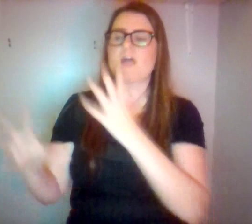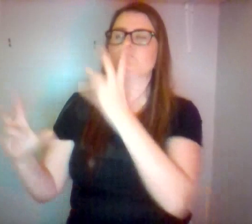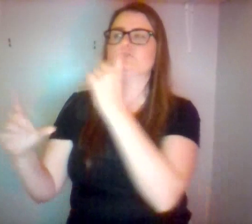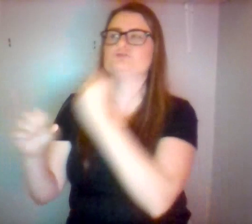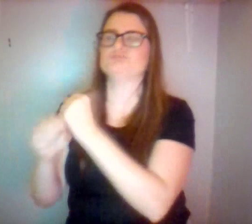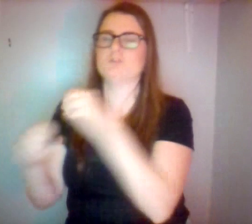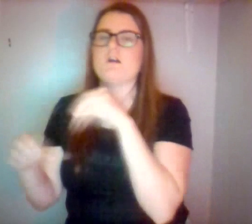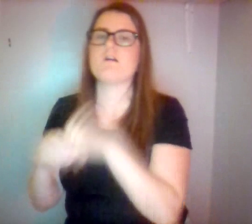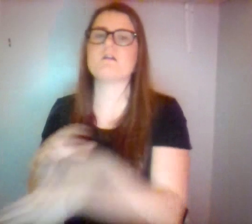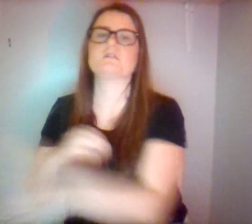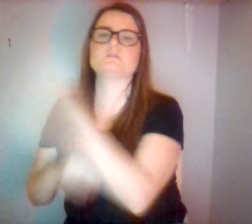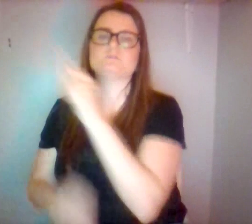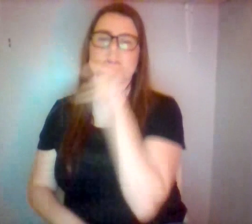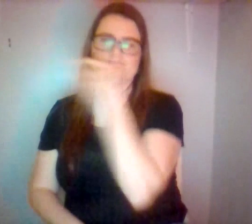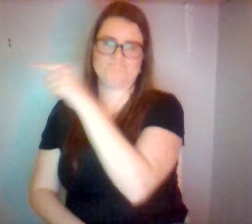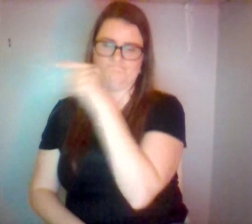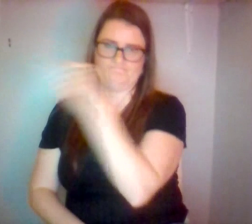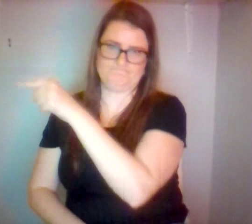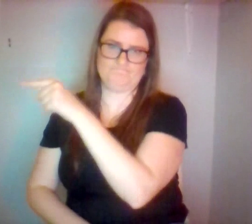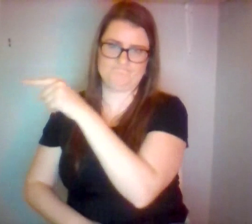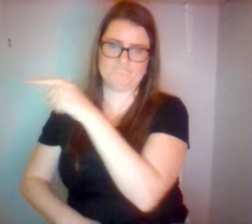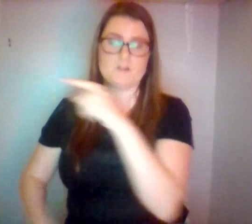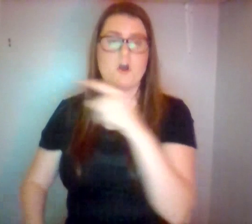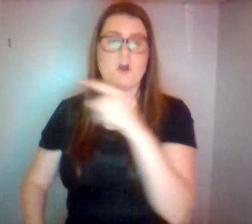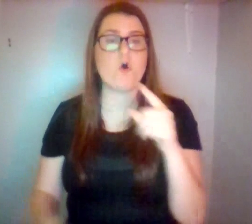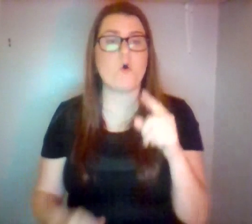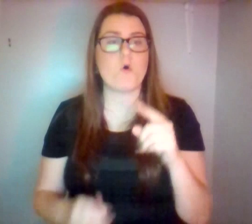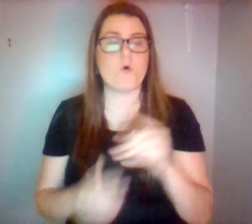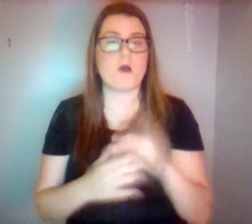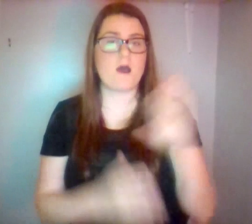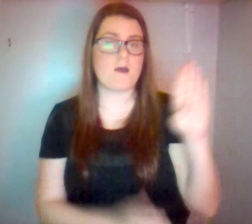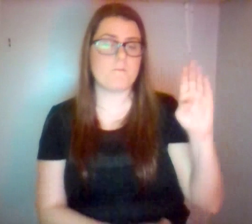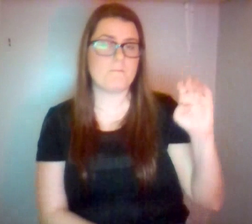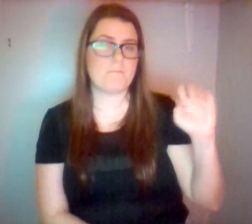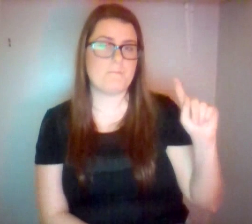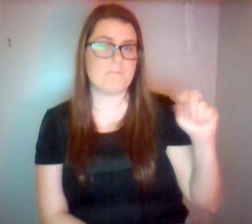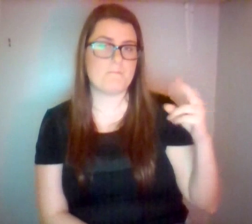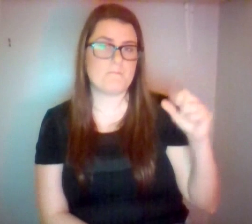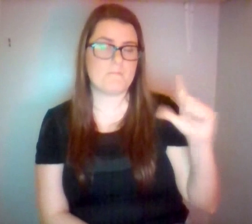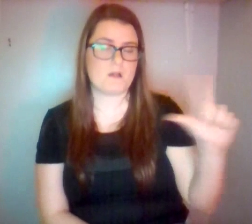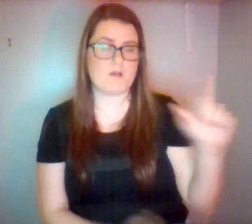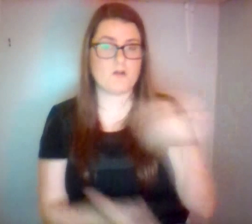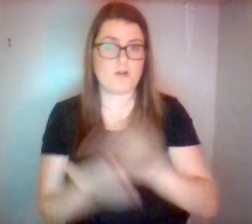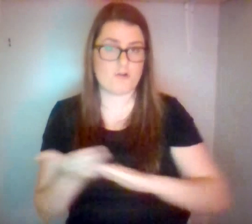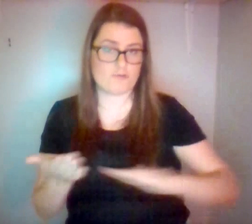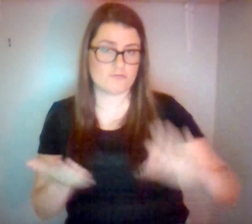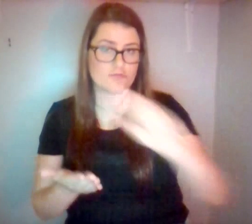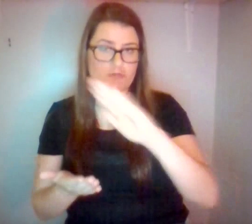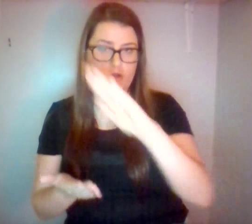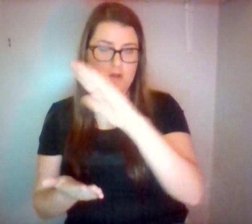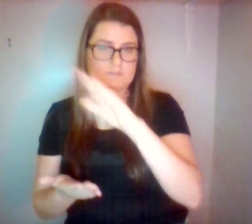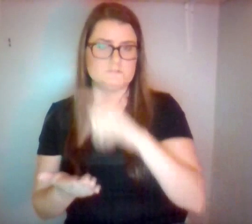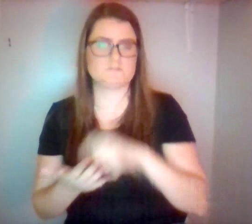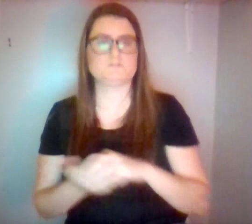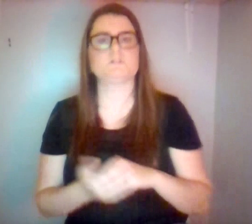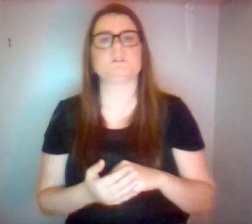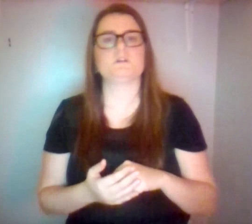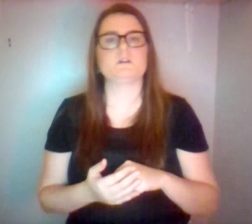sabbatical replacement at Bethel College. And I said, I'll do anything. So I'd never been to Minnesota. I didn't know